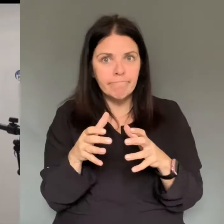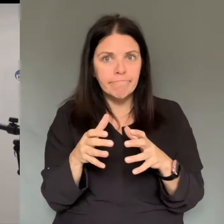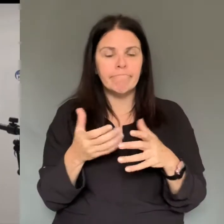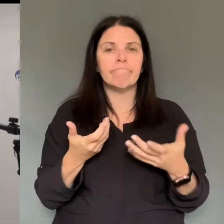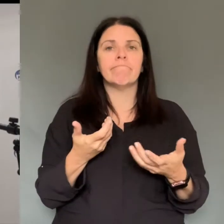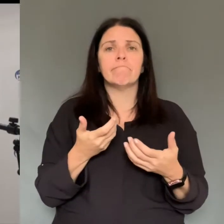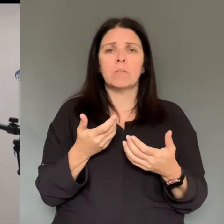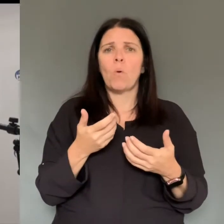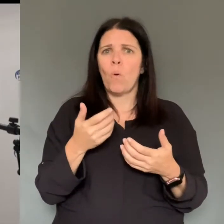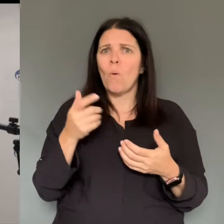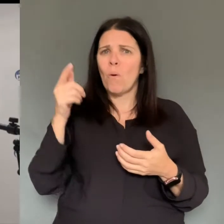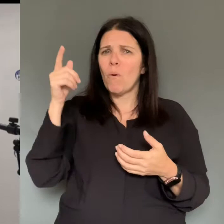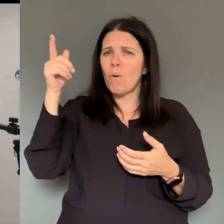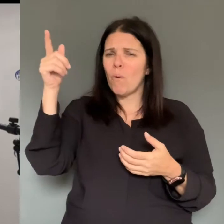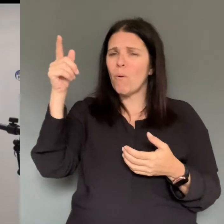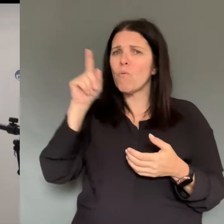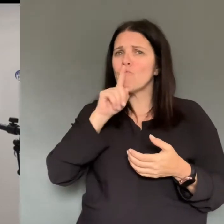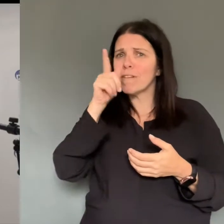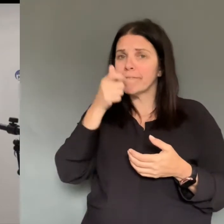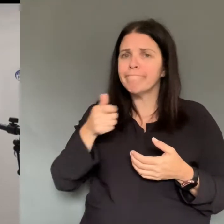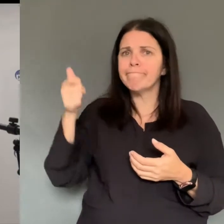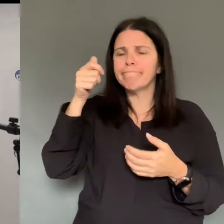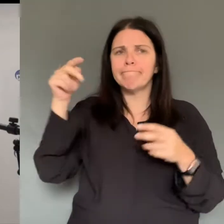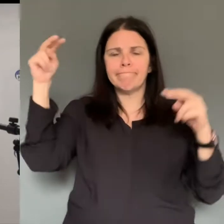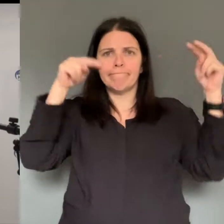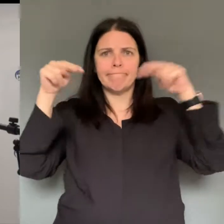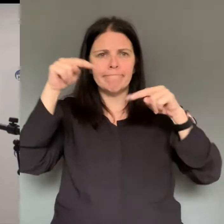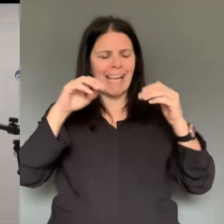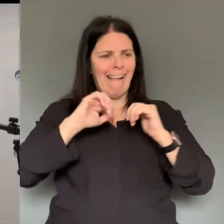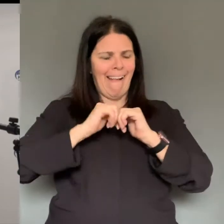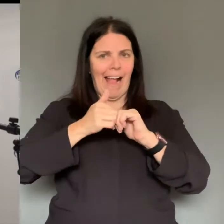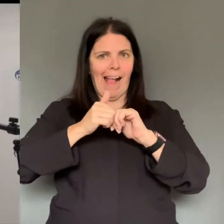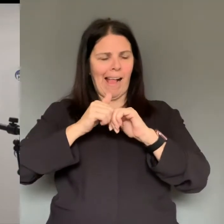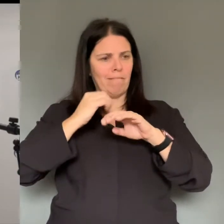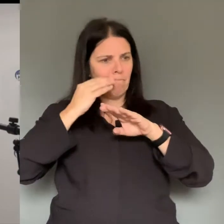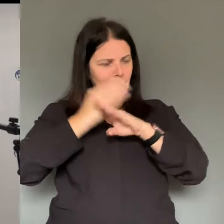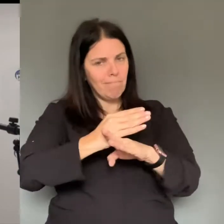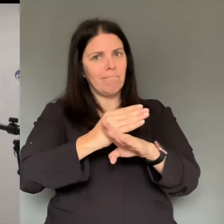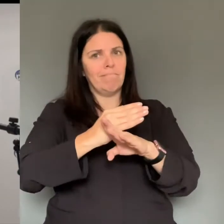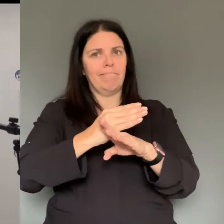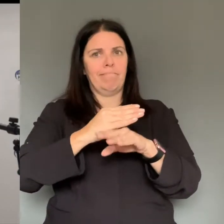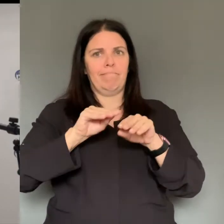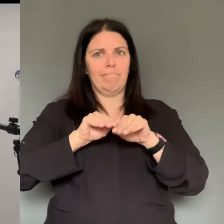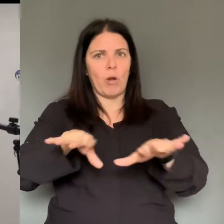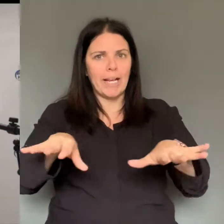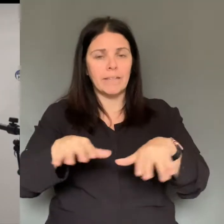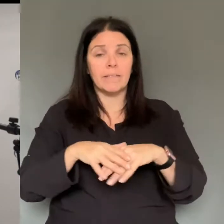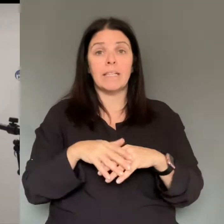and the next week would be the most crucial week for our community and also across Canada.